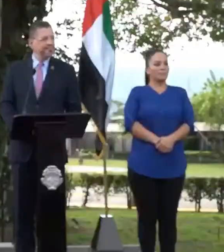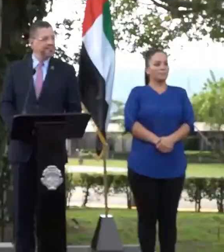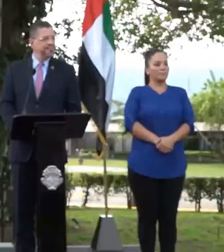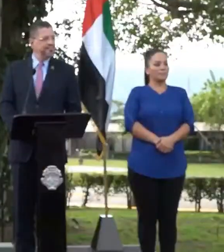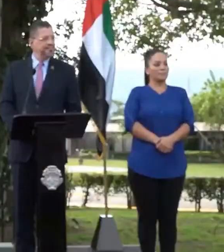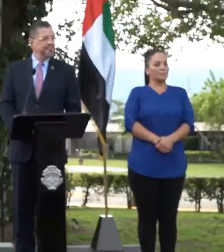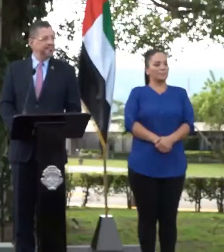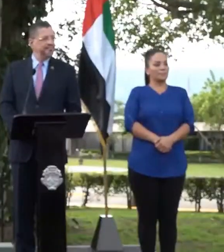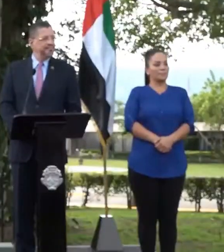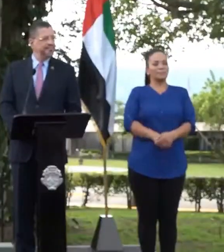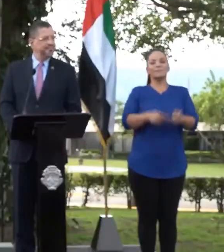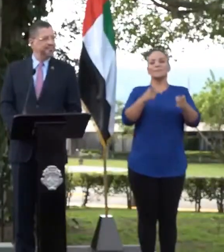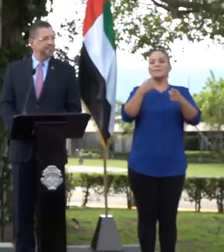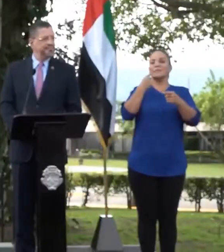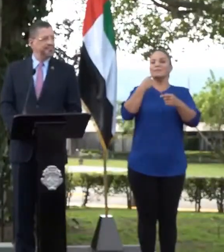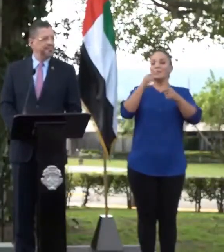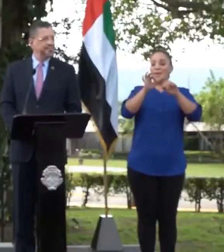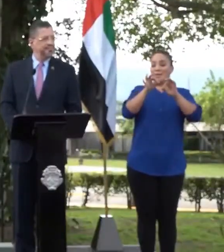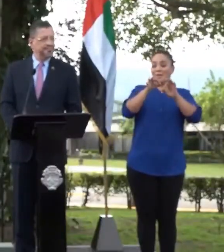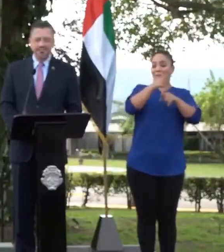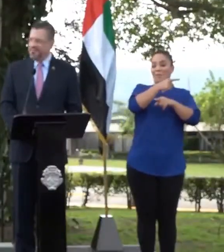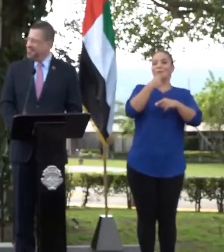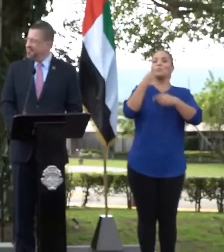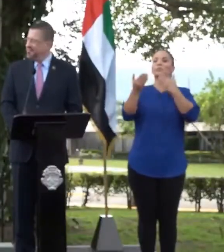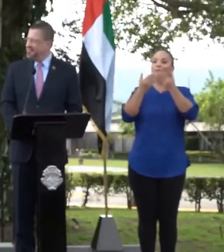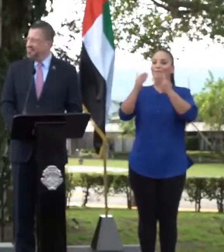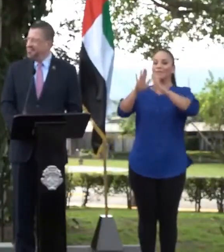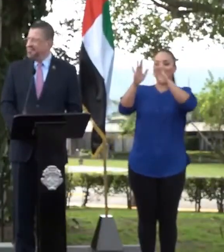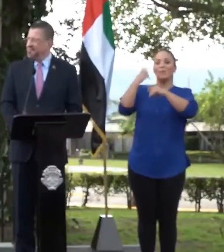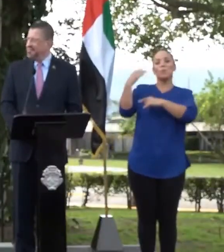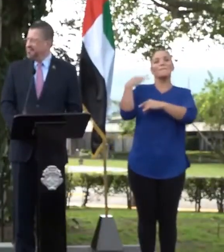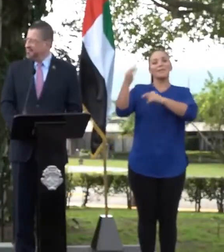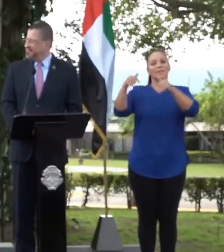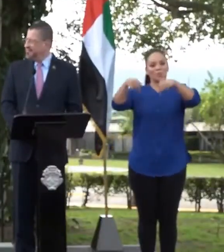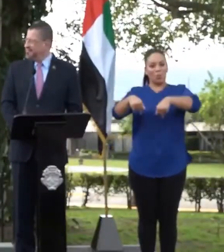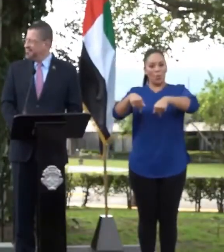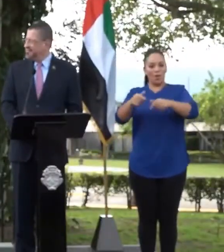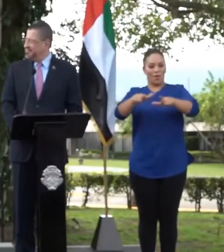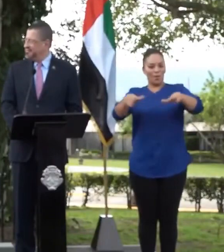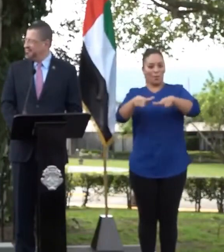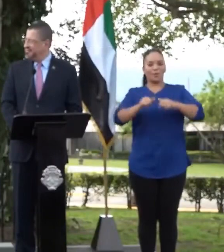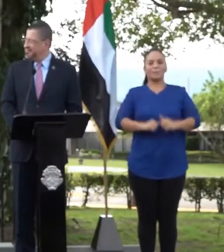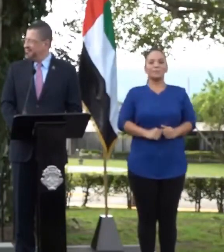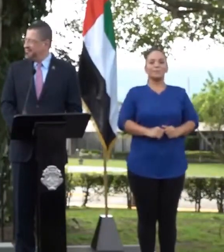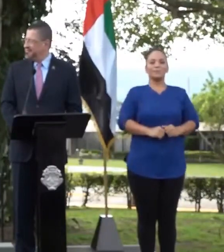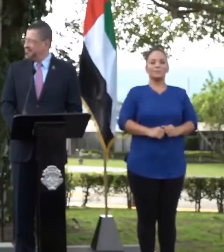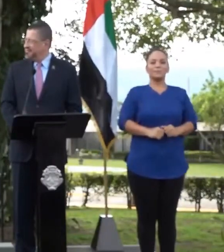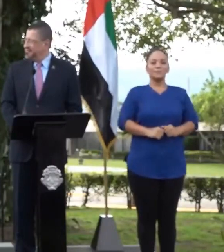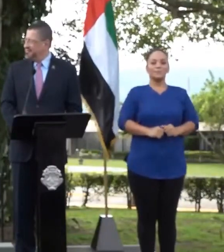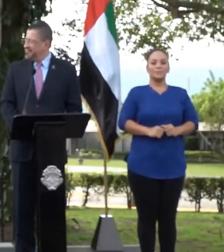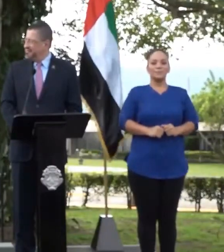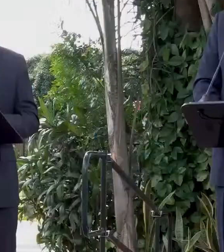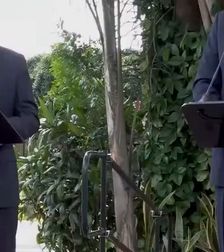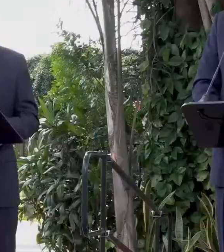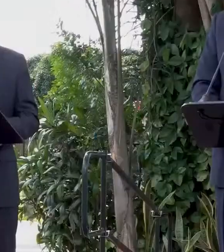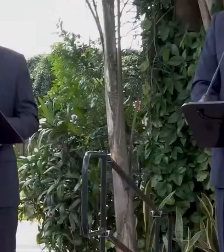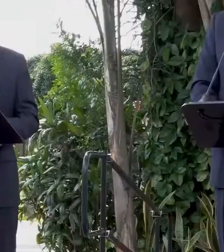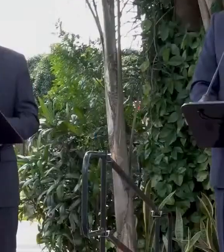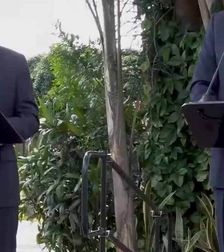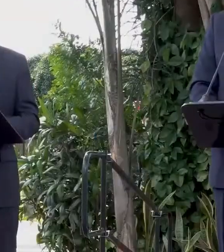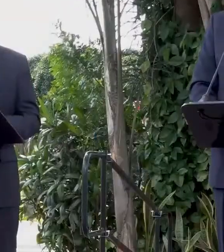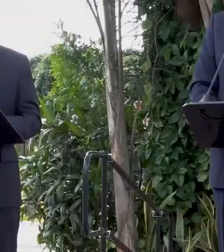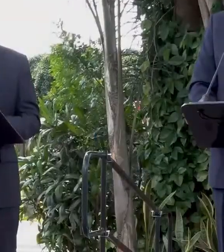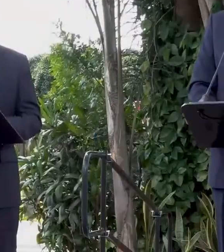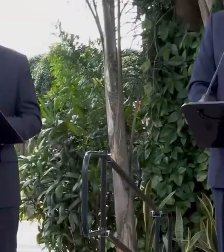Su Excelencia, muchas gracias por su invitación. Estoy muy agradecido por la invitación del día de hoy. We had a very successful meeting with His Excellency,